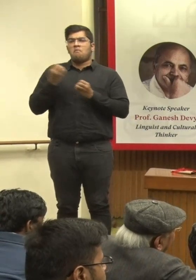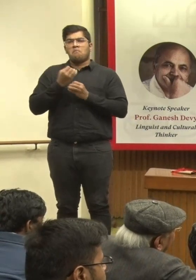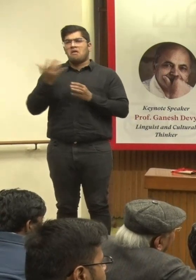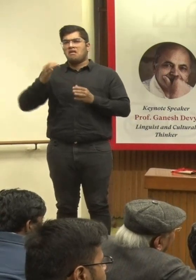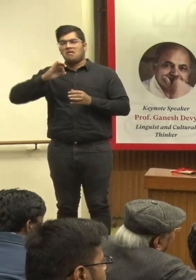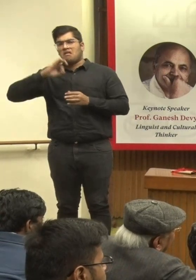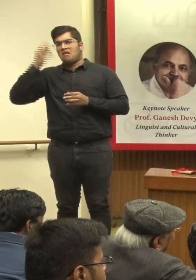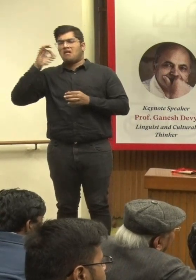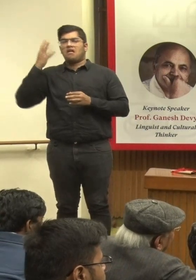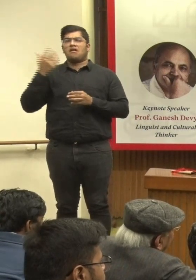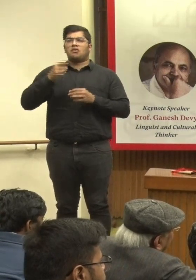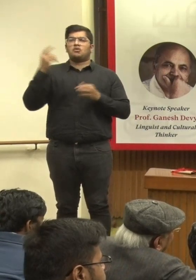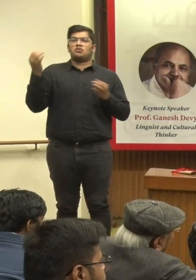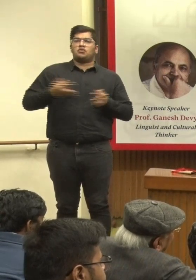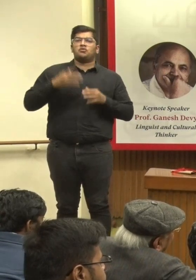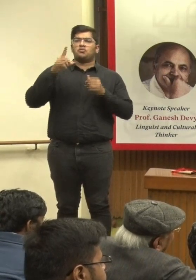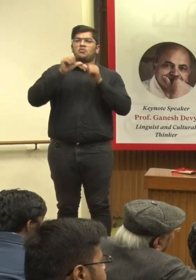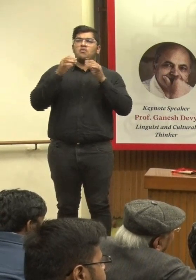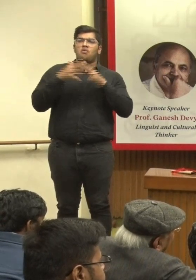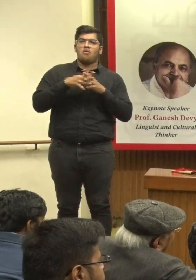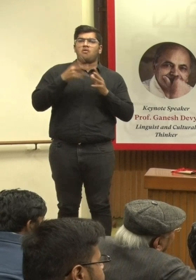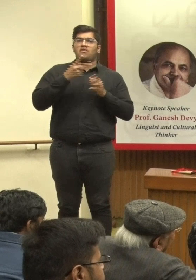kind of creation of new class,